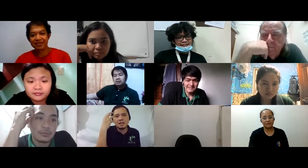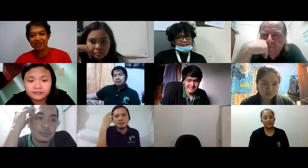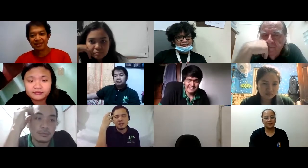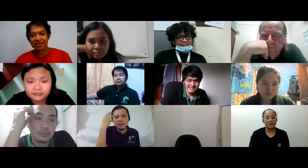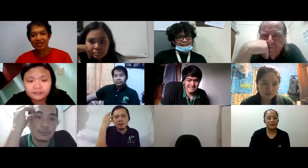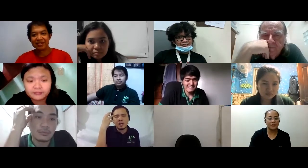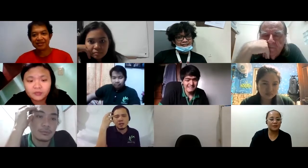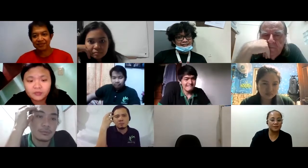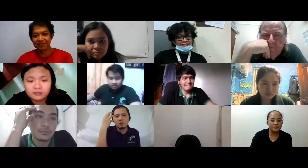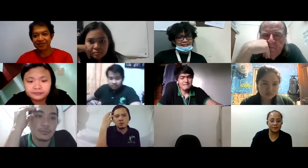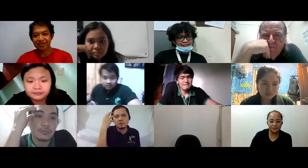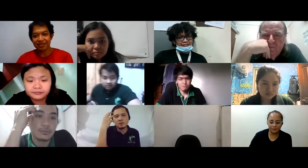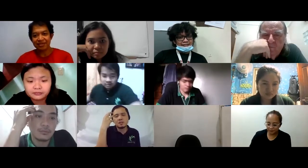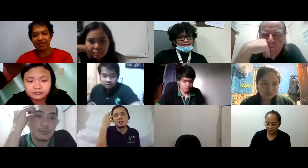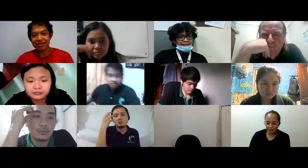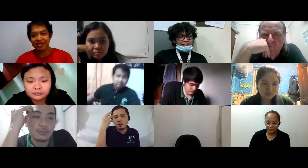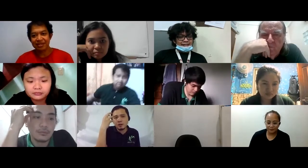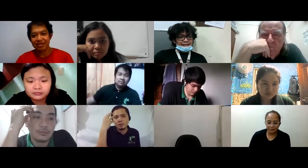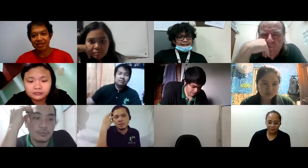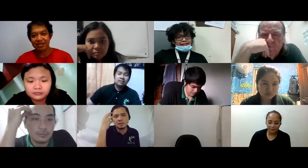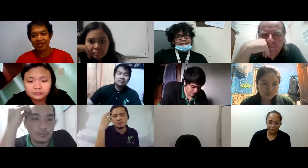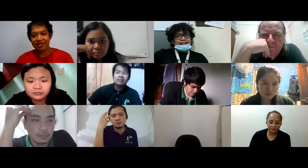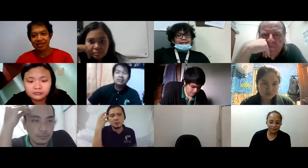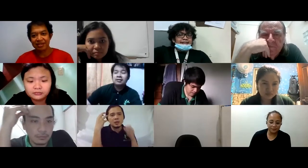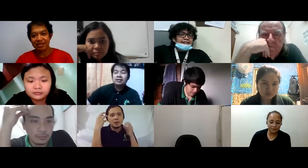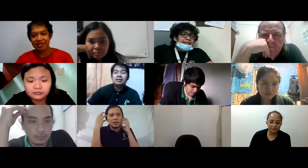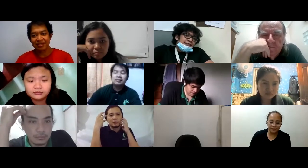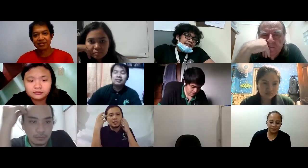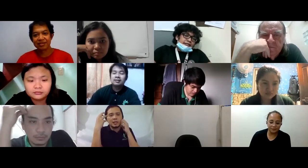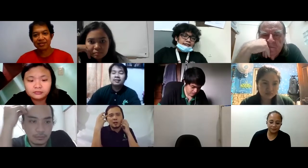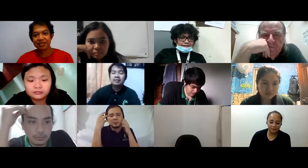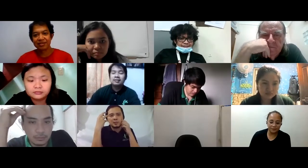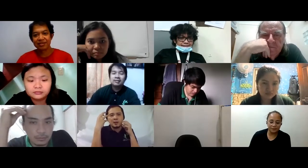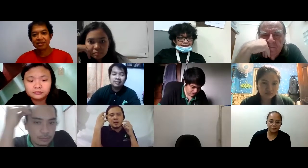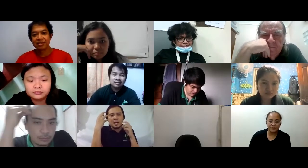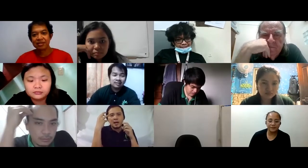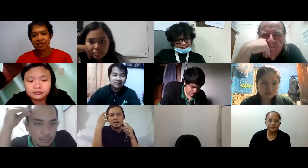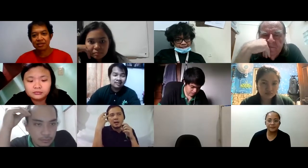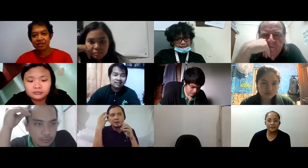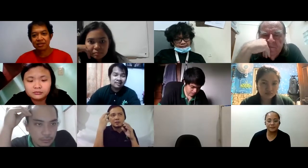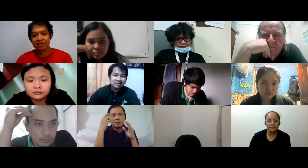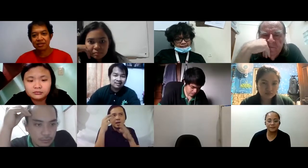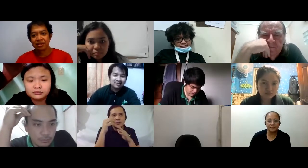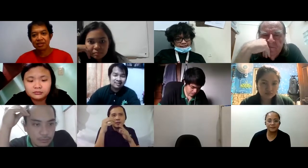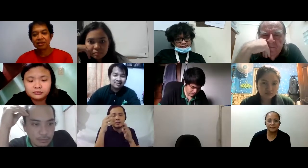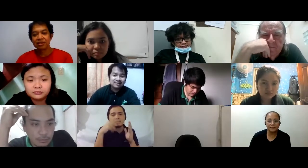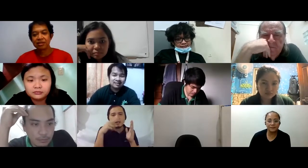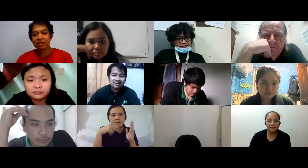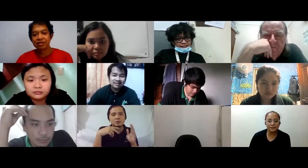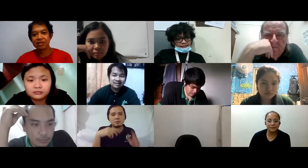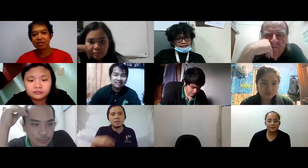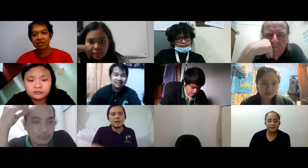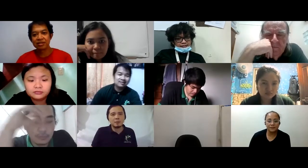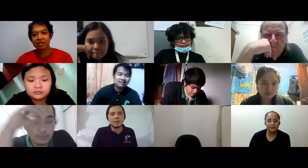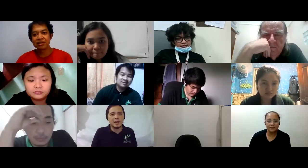international stuff and trying to figure out what was happening in the world, especially if it was all happening in the same time, it was really difficult. It was a challenge, but at